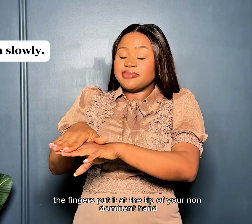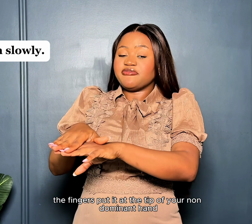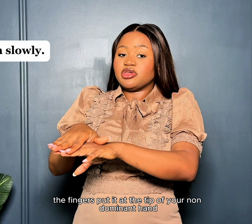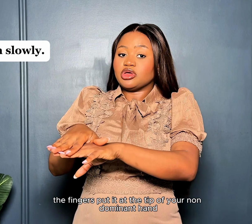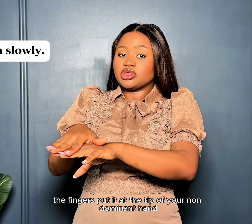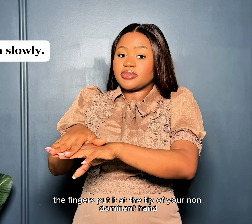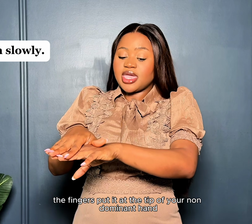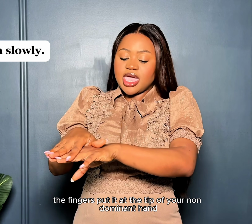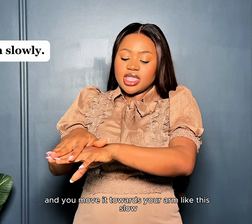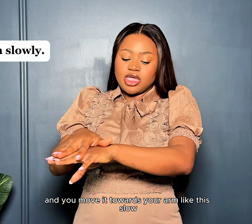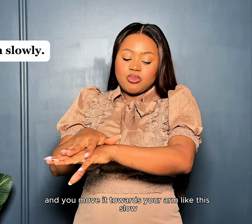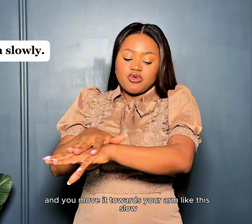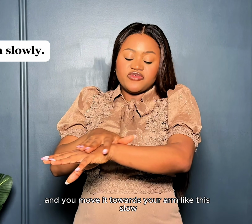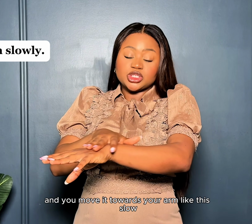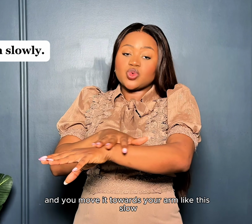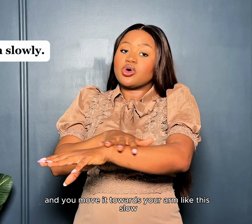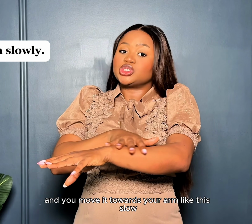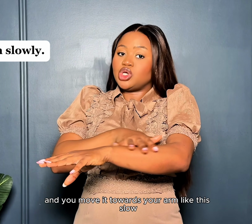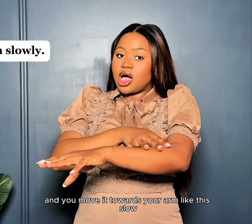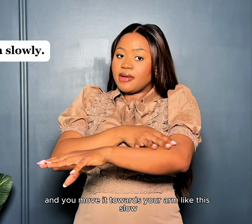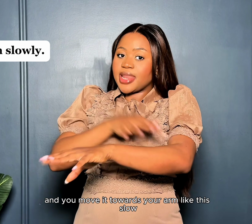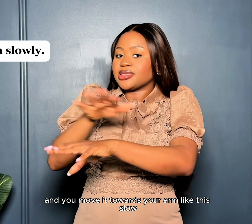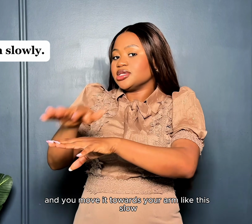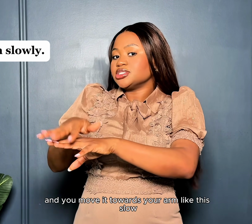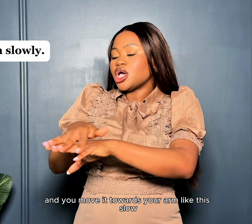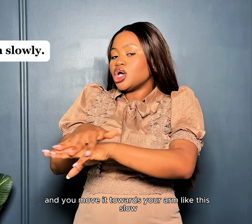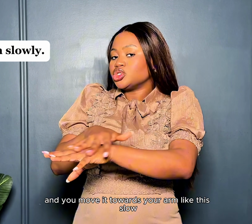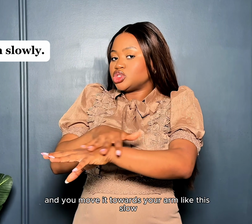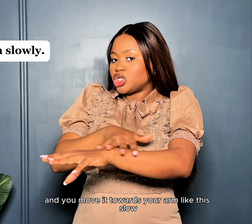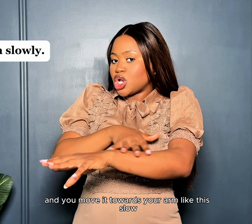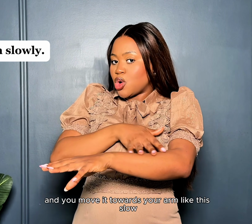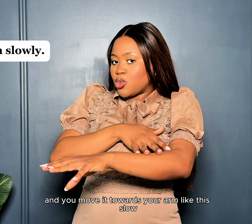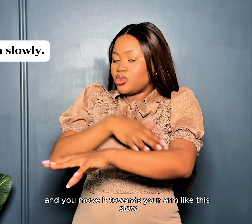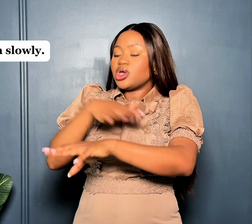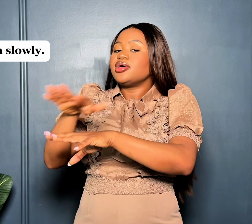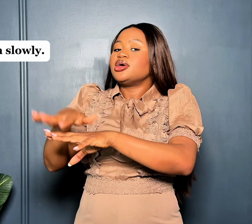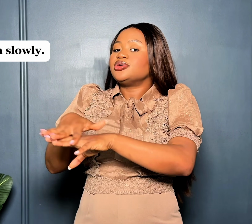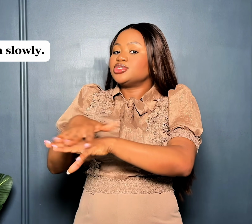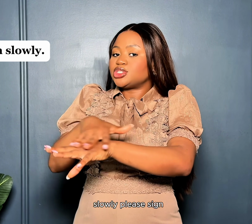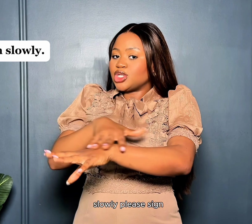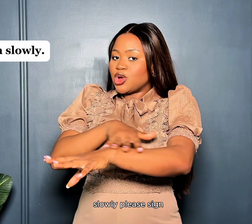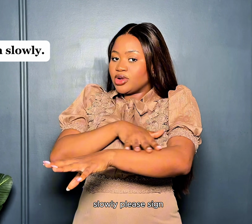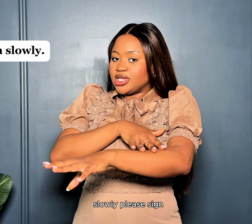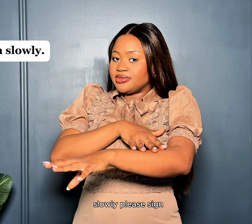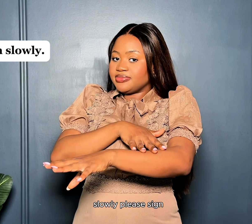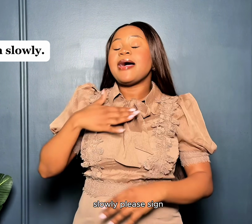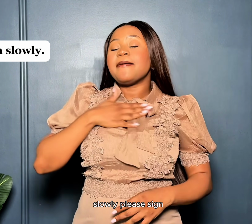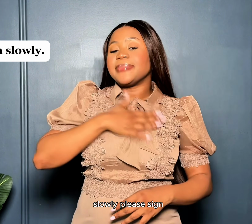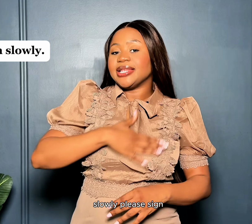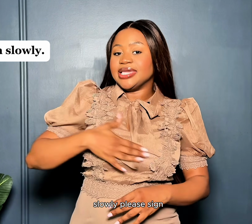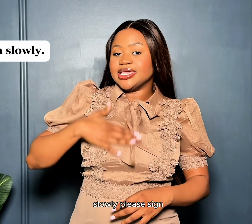of your non-dominant hand and you move it towards your arm like this. Slow. Slowly.